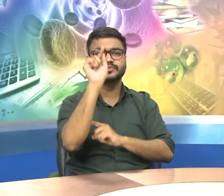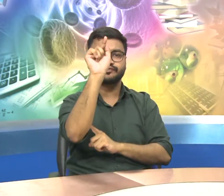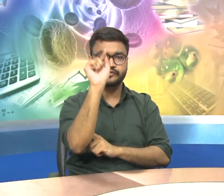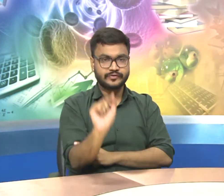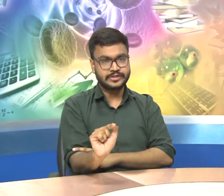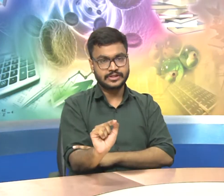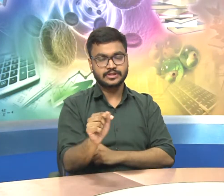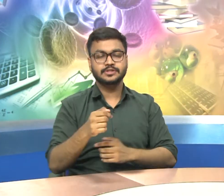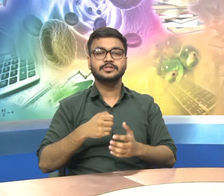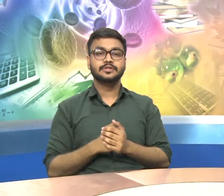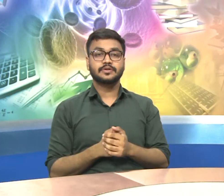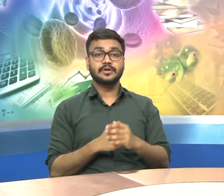previous part,